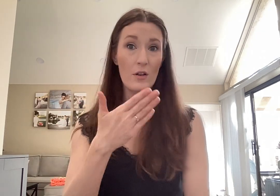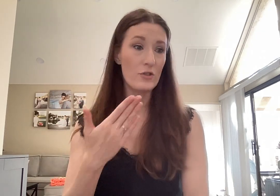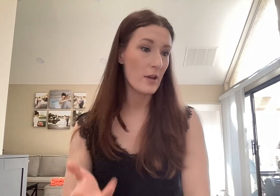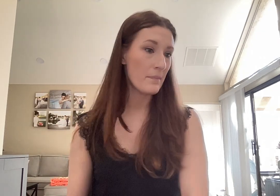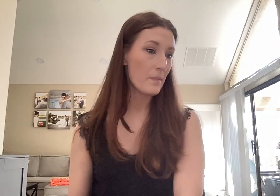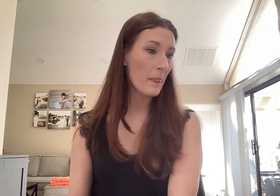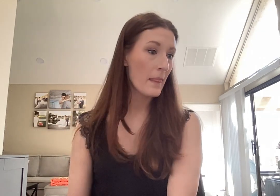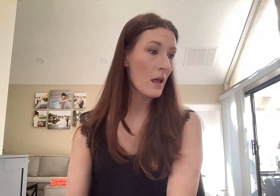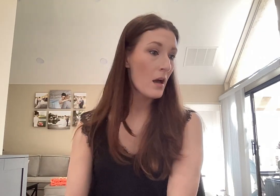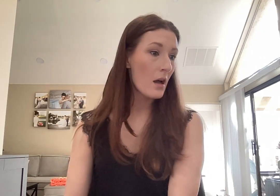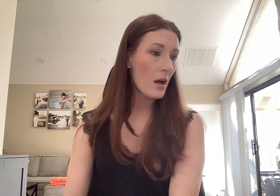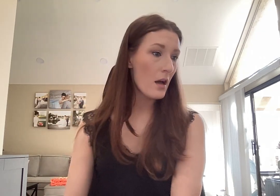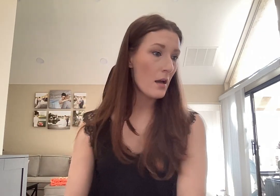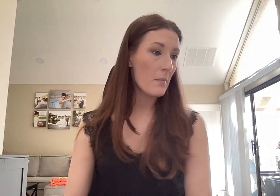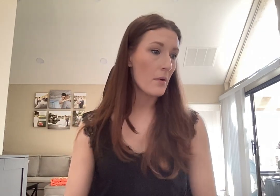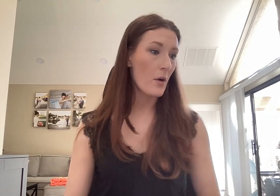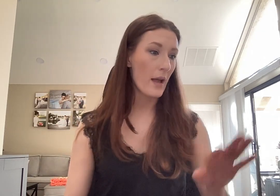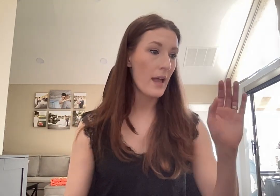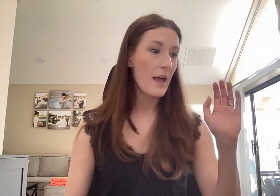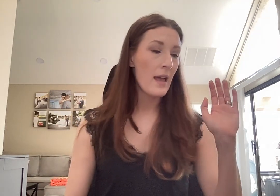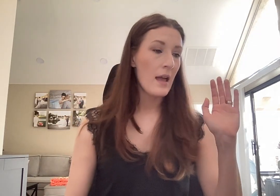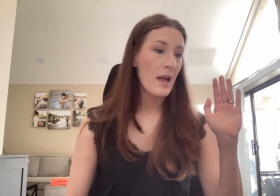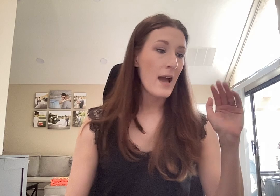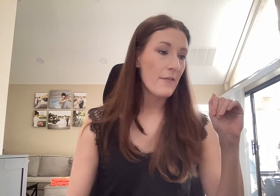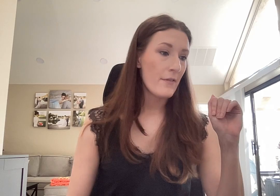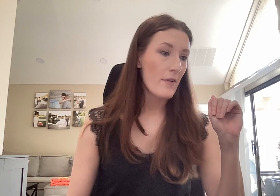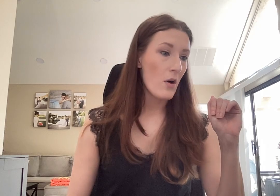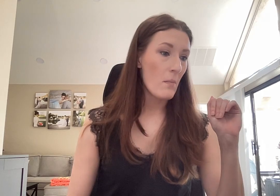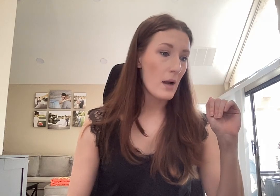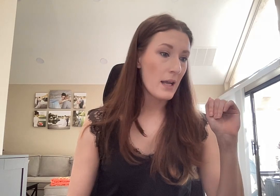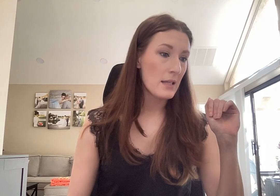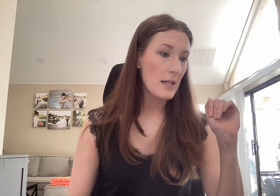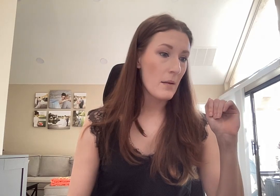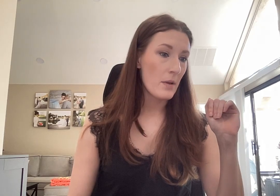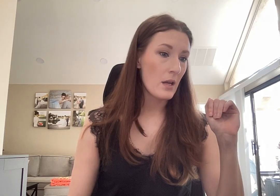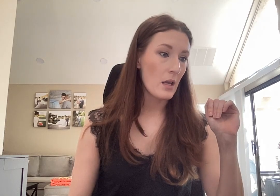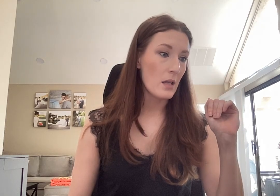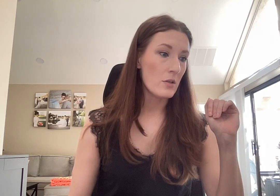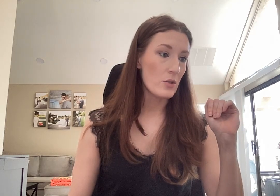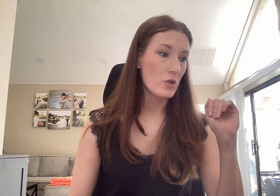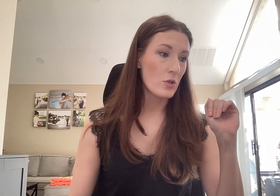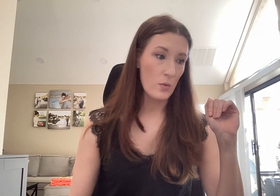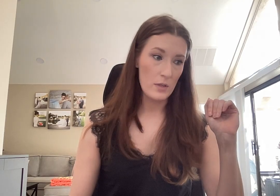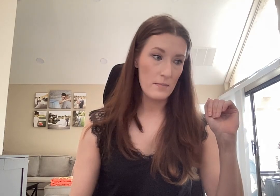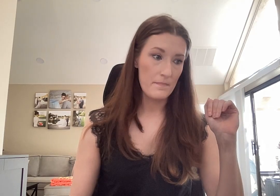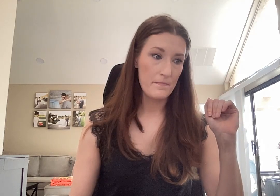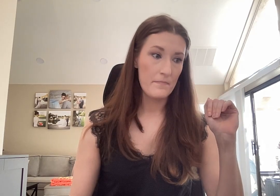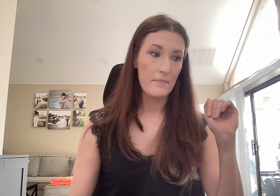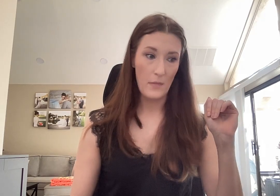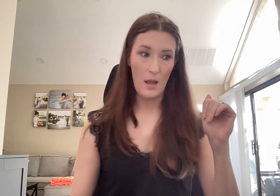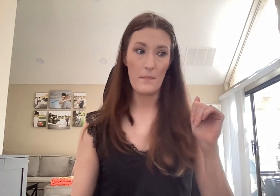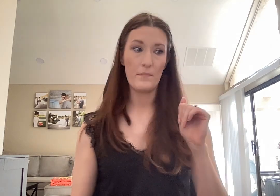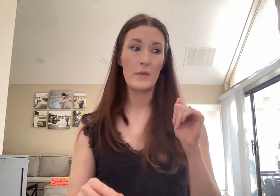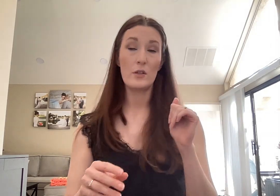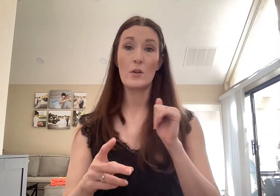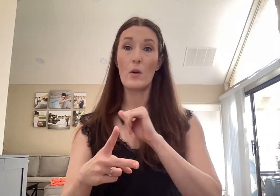country. Okay, half of all muggings happen indoors. Okay, so